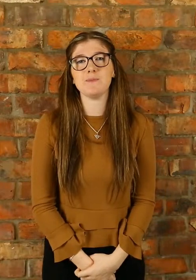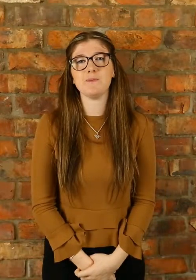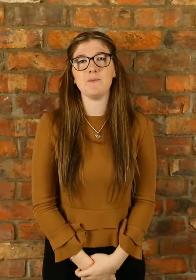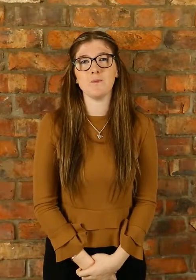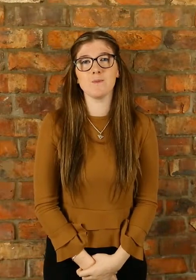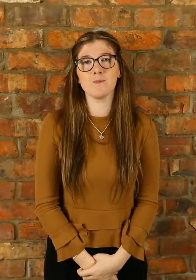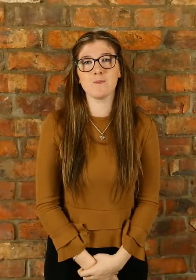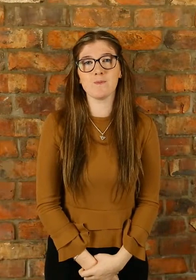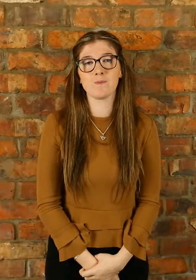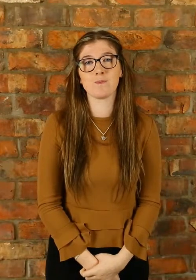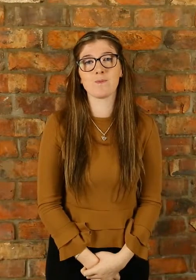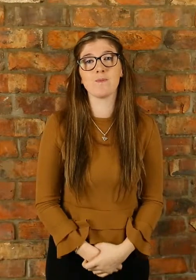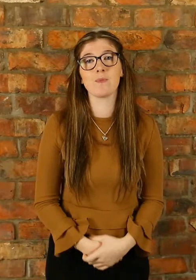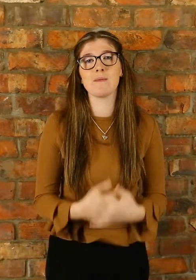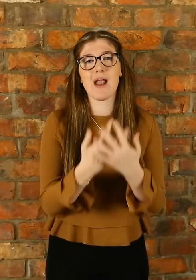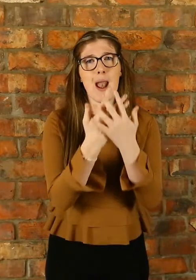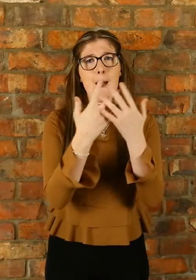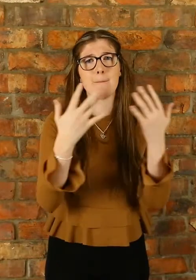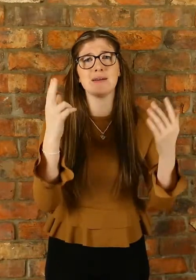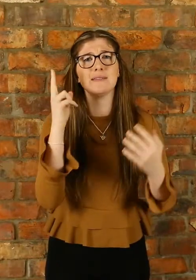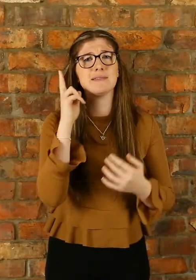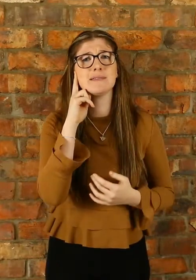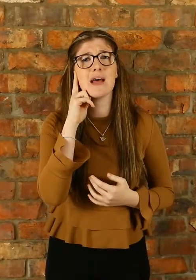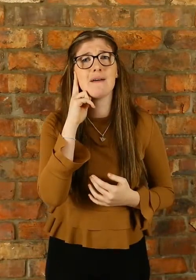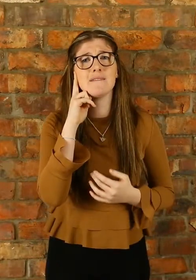million deaf people in the UK.